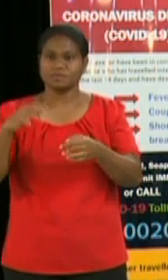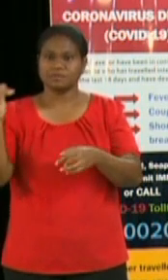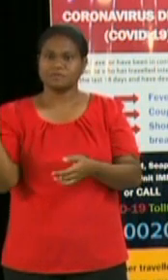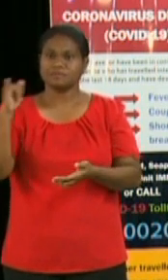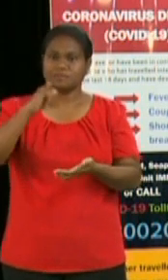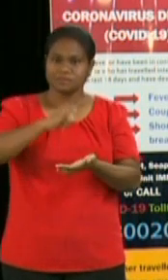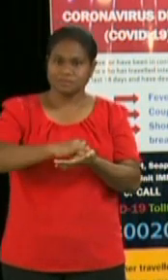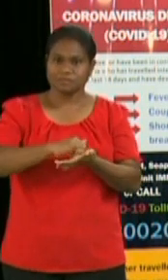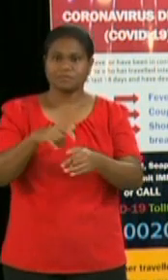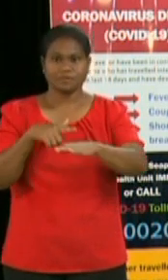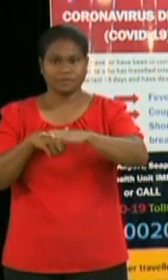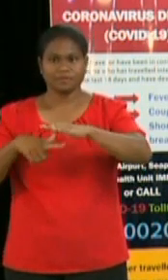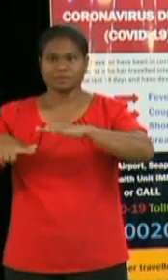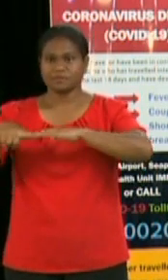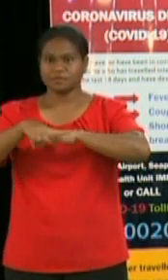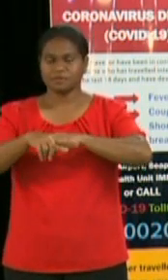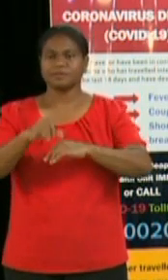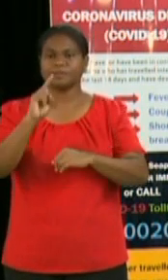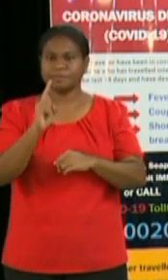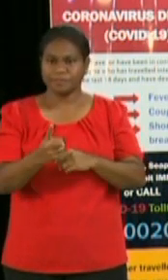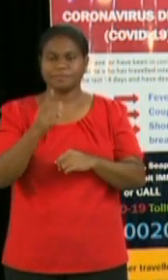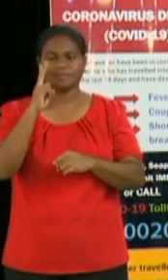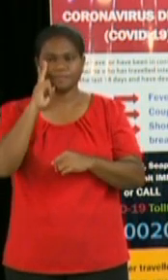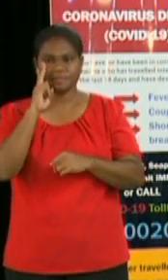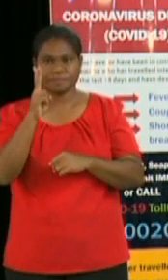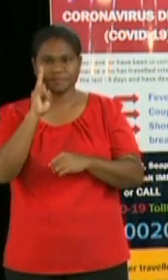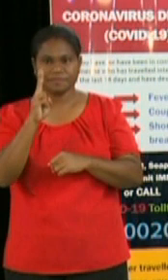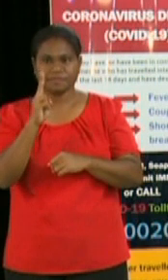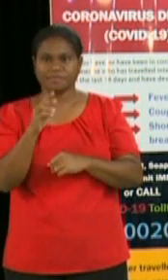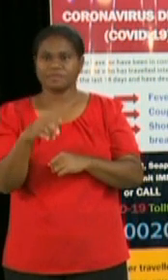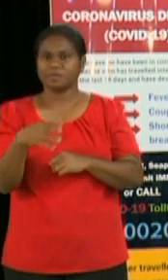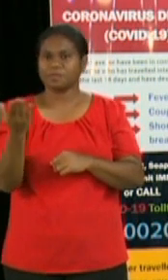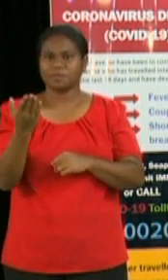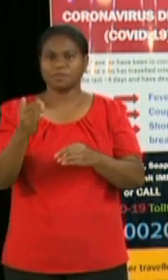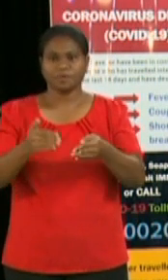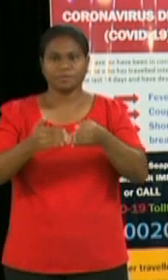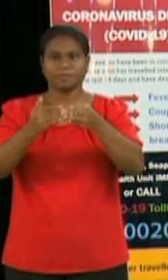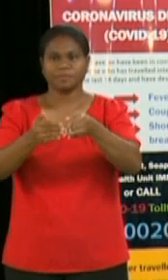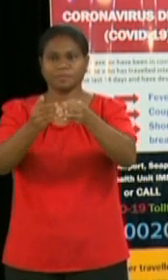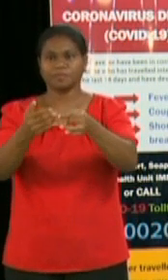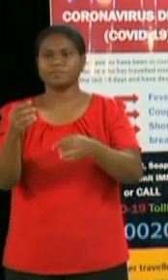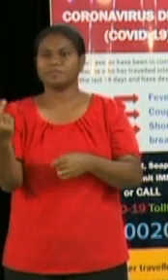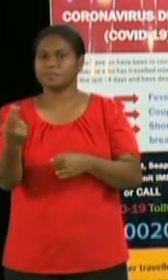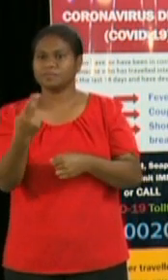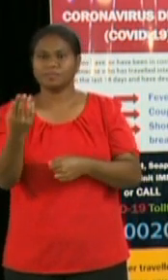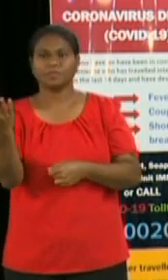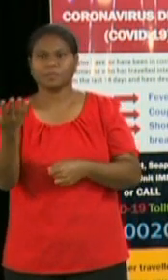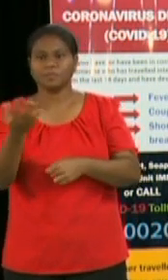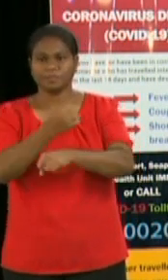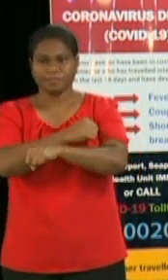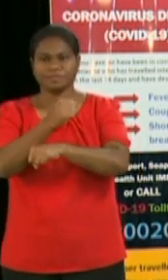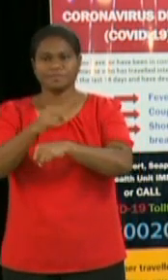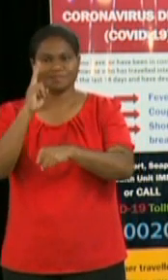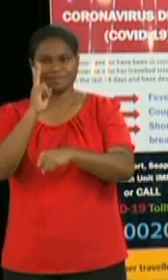and our land borders, but we're also monitoring, you know, vessel movement within our EEZ. This, of course, will allow